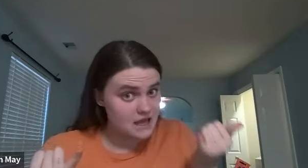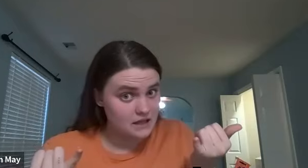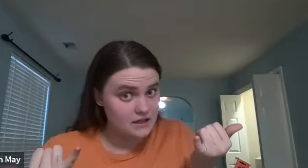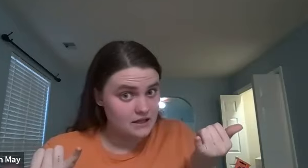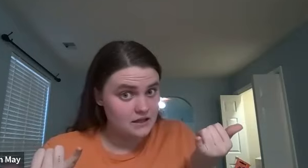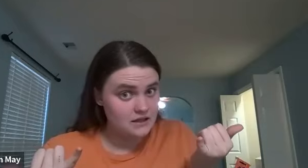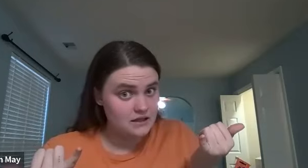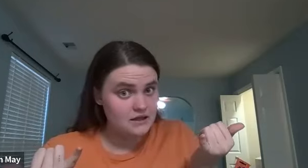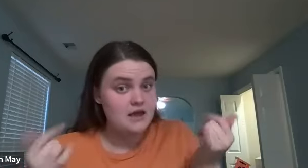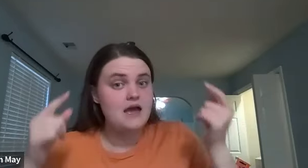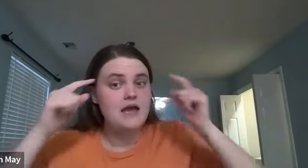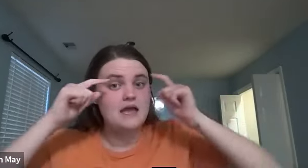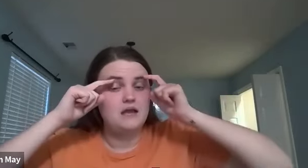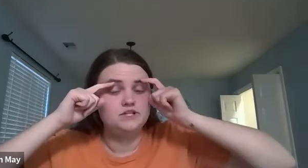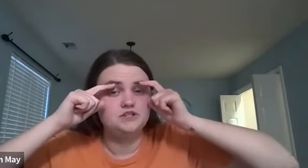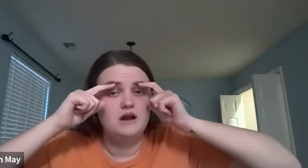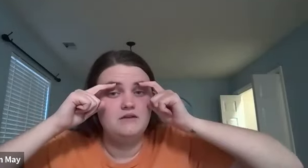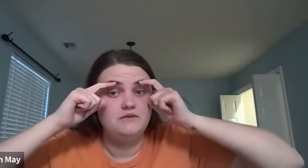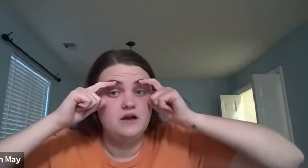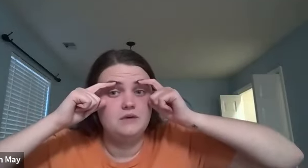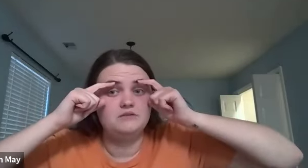today. And what I don't know if you